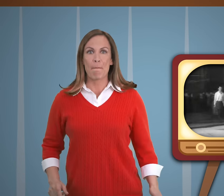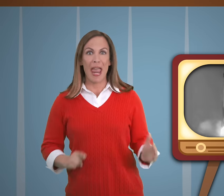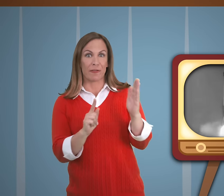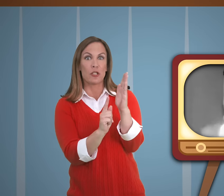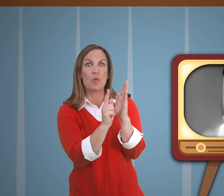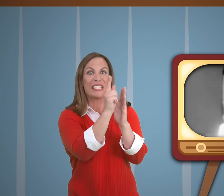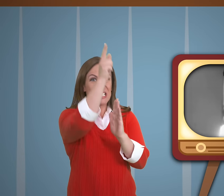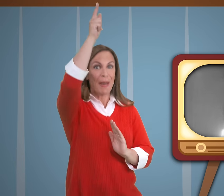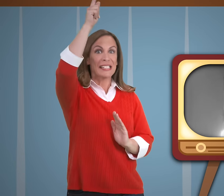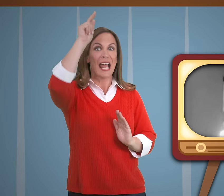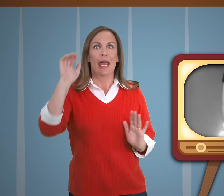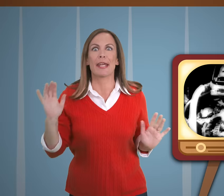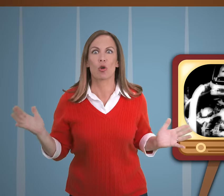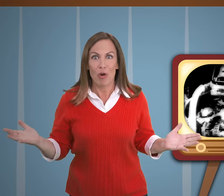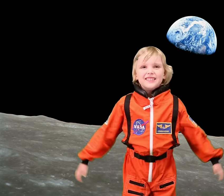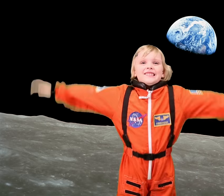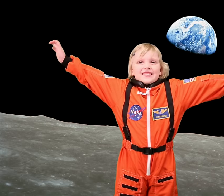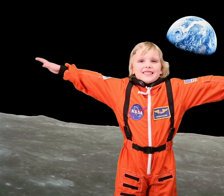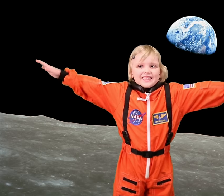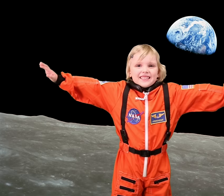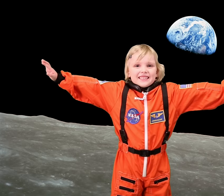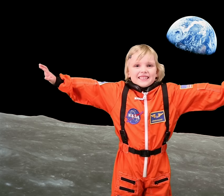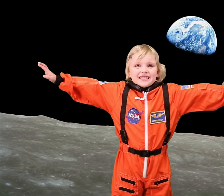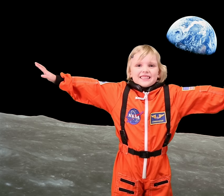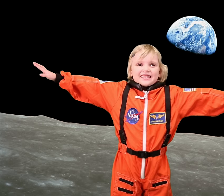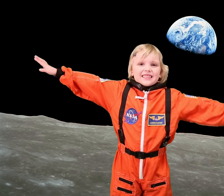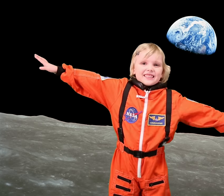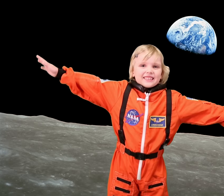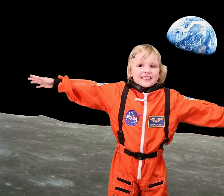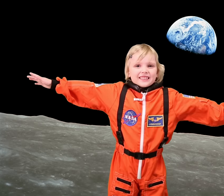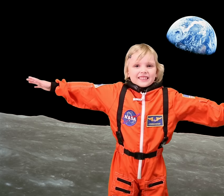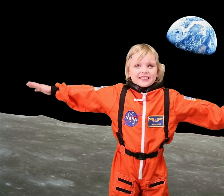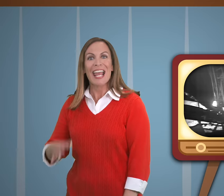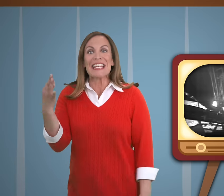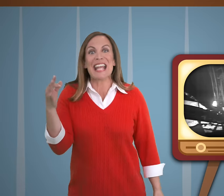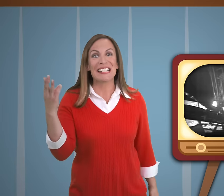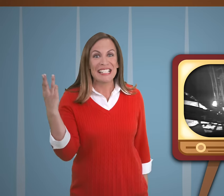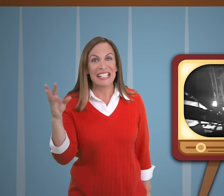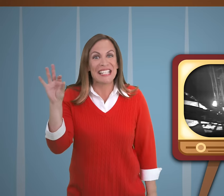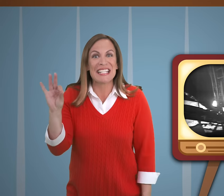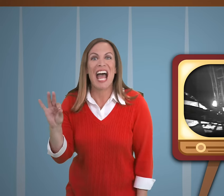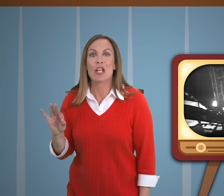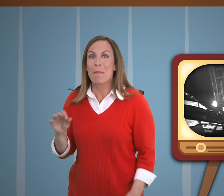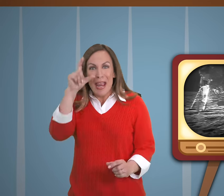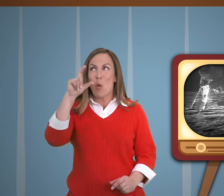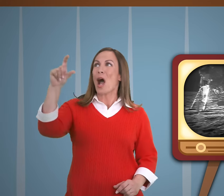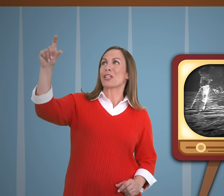man flew into space in a rocket ship, inspiring the human race. In 1969, man walked on